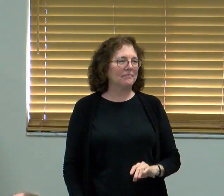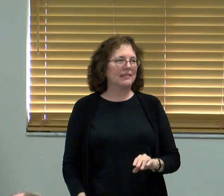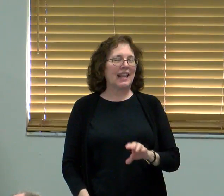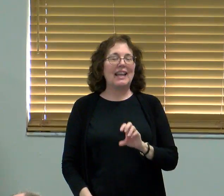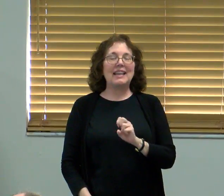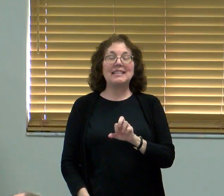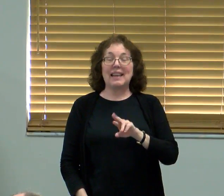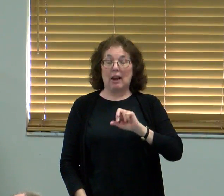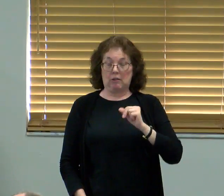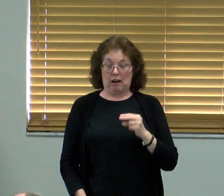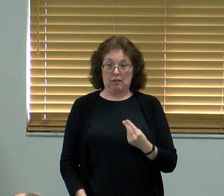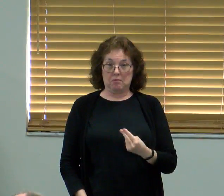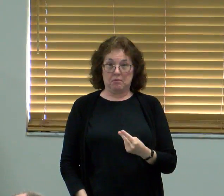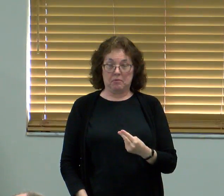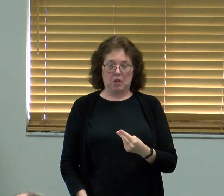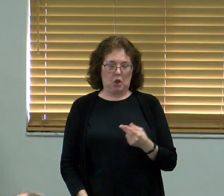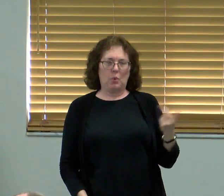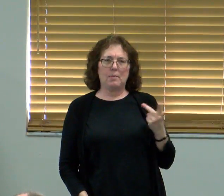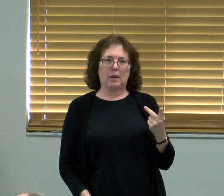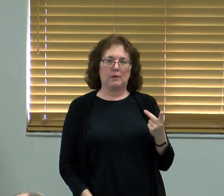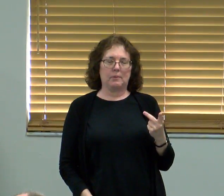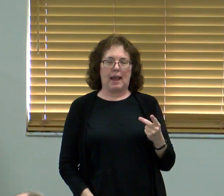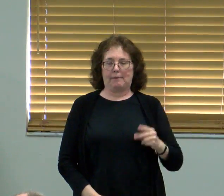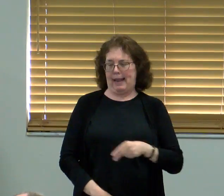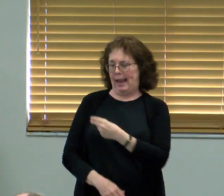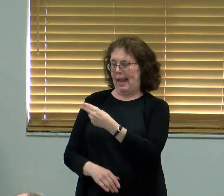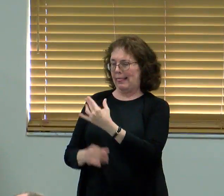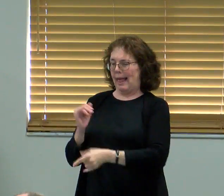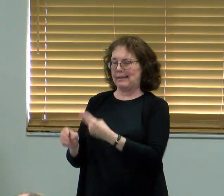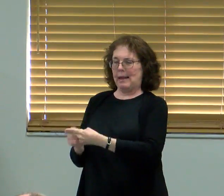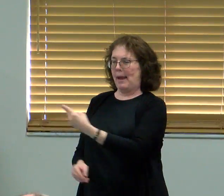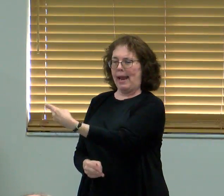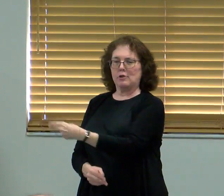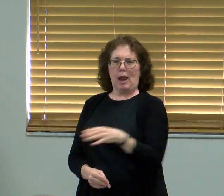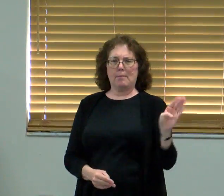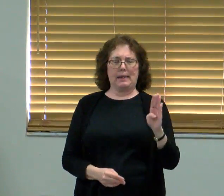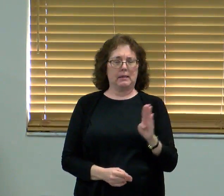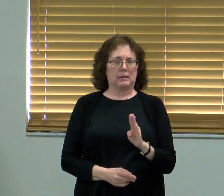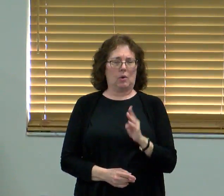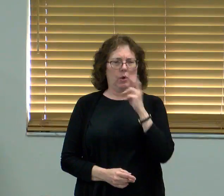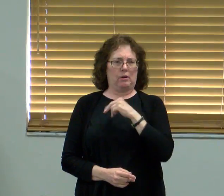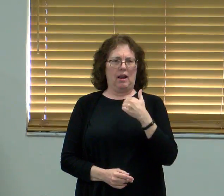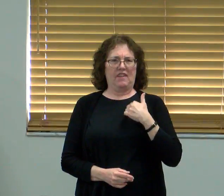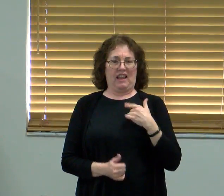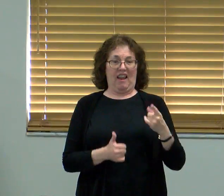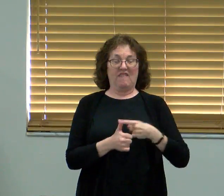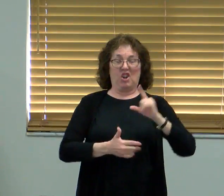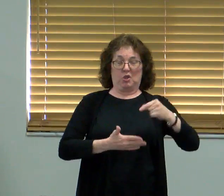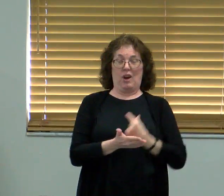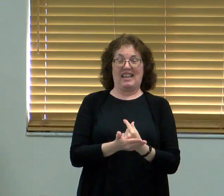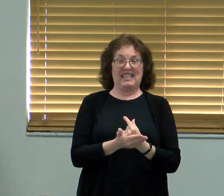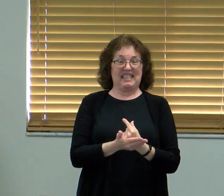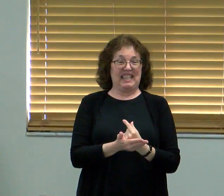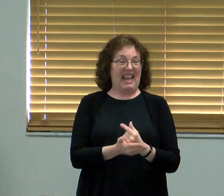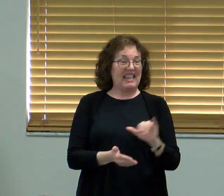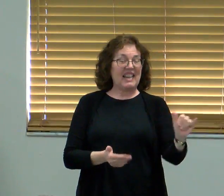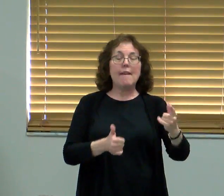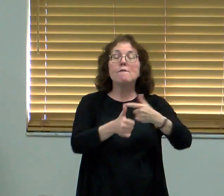Sara Hamilton. We've been going by Sarah H. and Sarah B. all week. It's kind of weird. I feel like I'm in first grade with the last